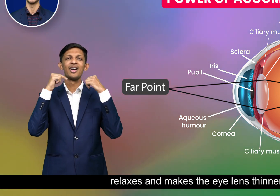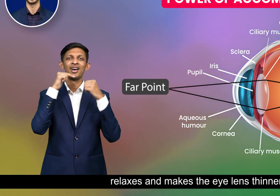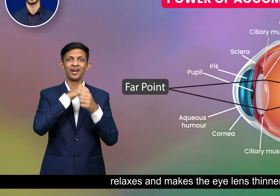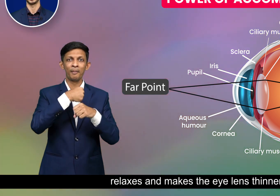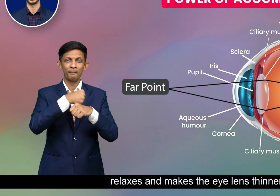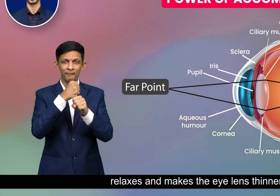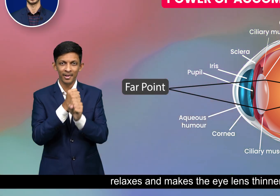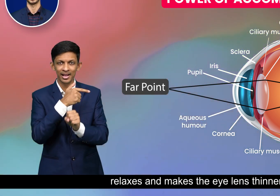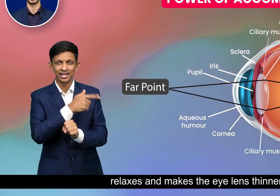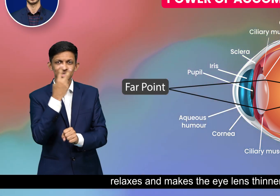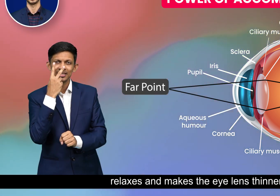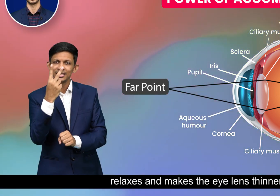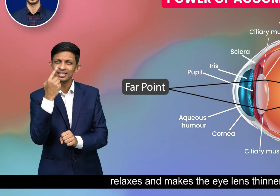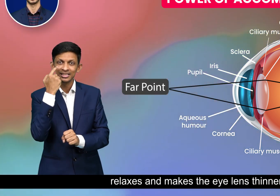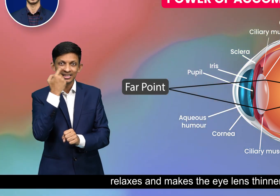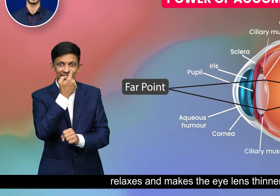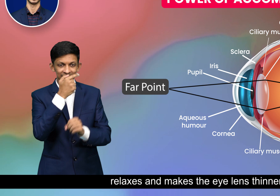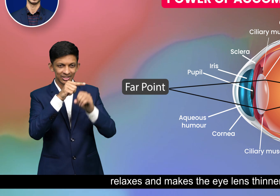thinner.